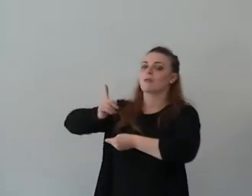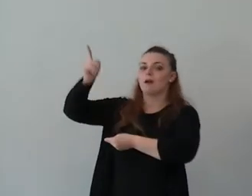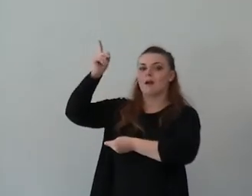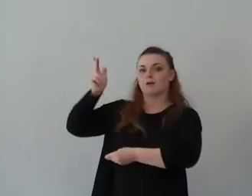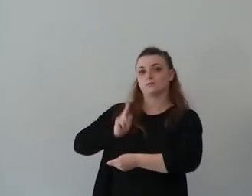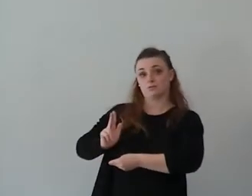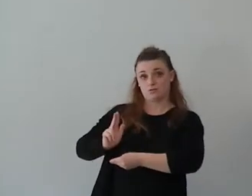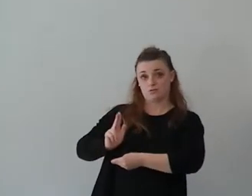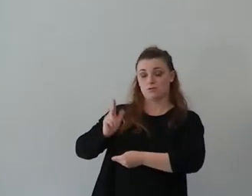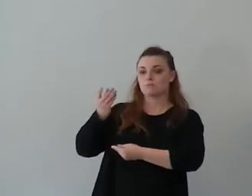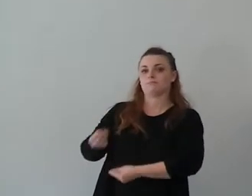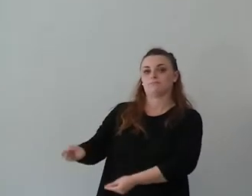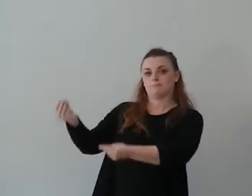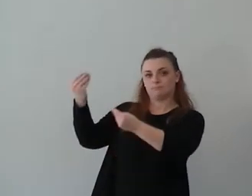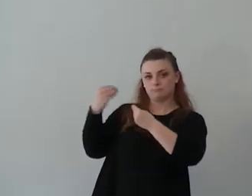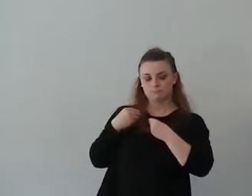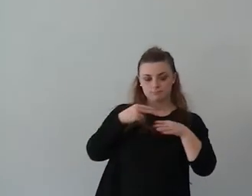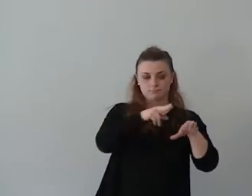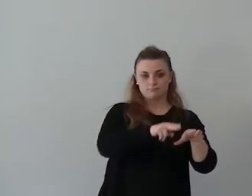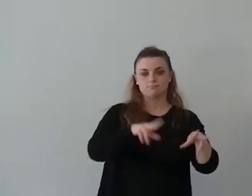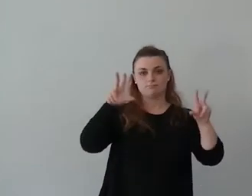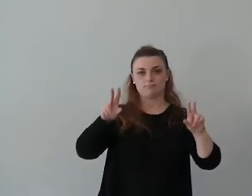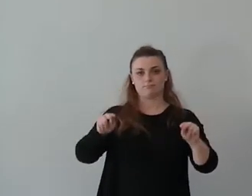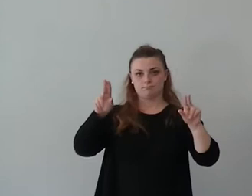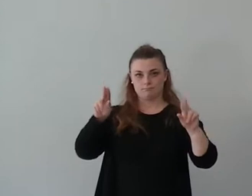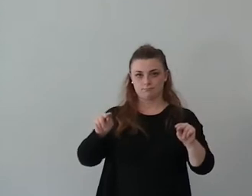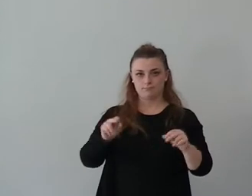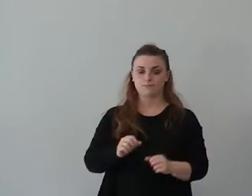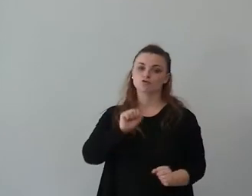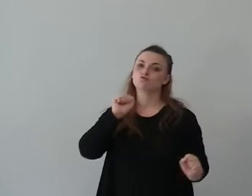Because of the God that was mentioned in the... Thank you.